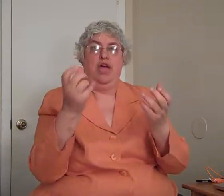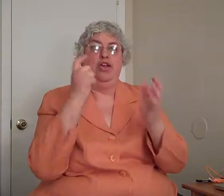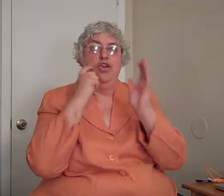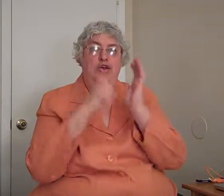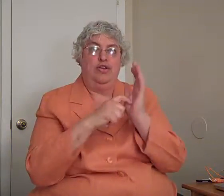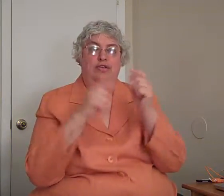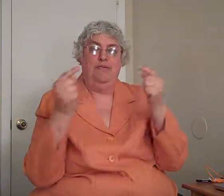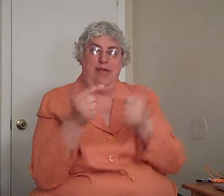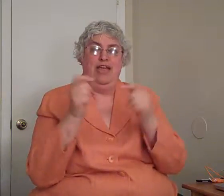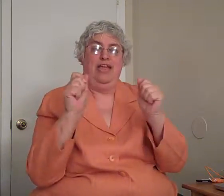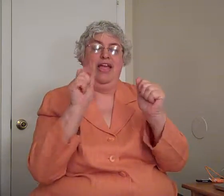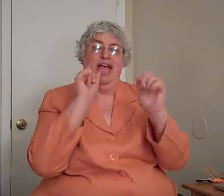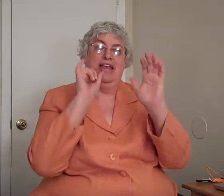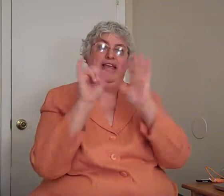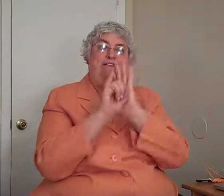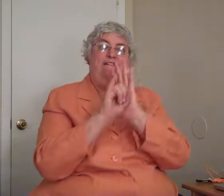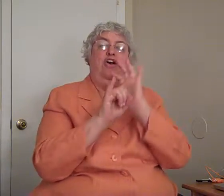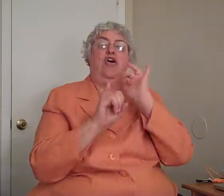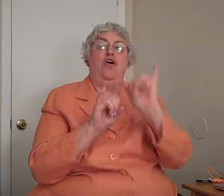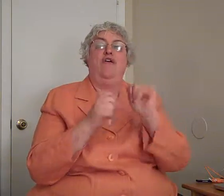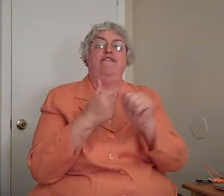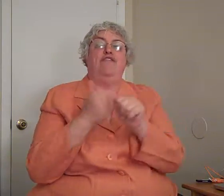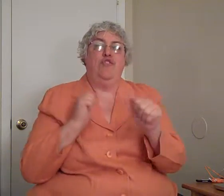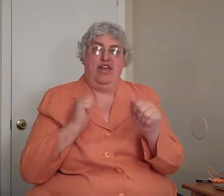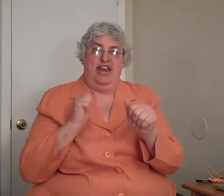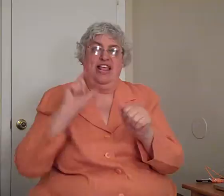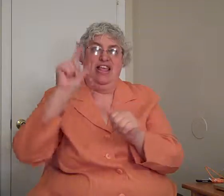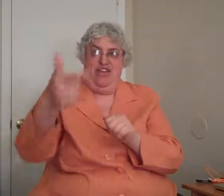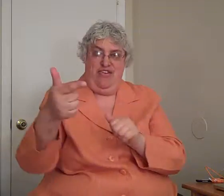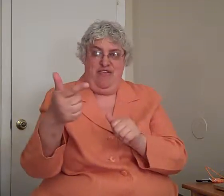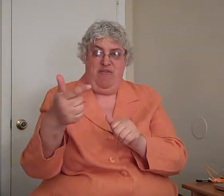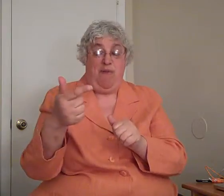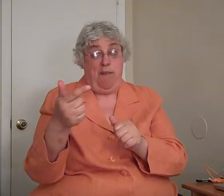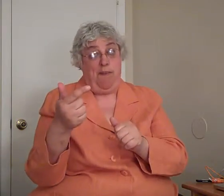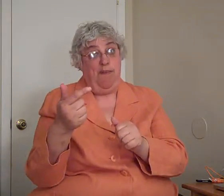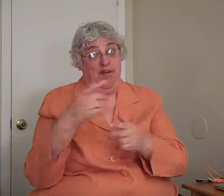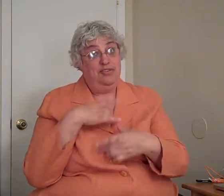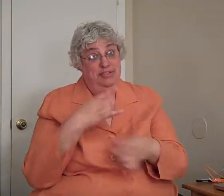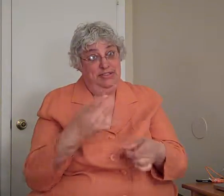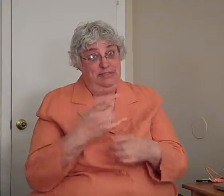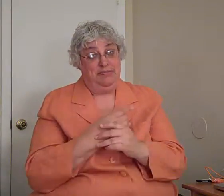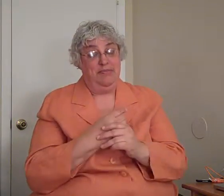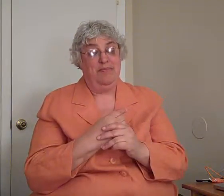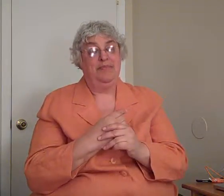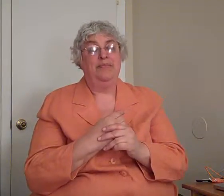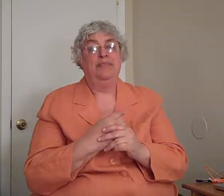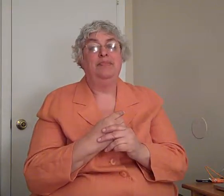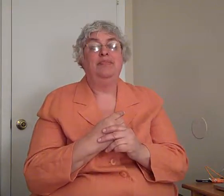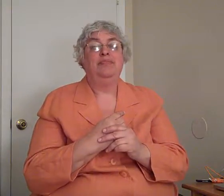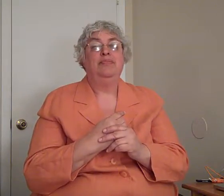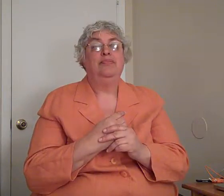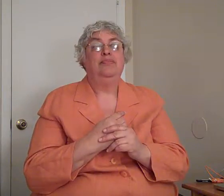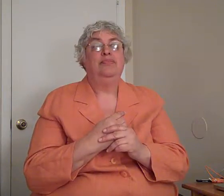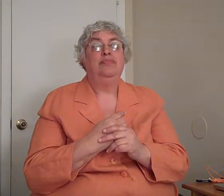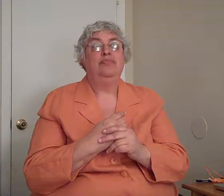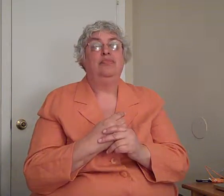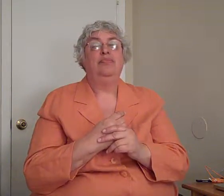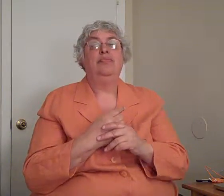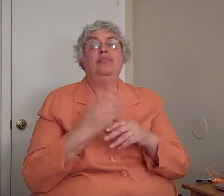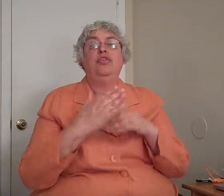so you can identify it and possibly avoid it in the future. It's pretty interesting. Well, the rest of the headlines